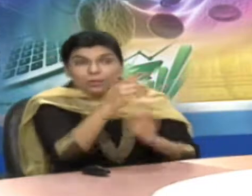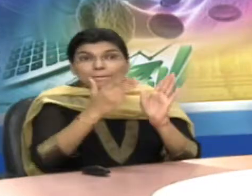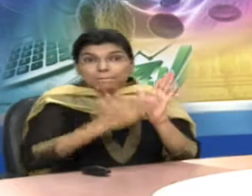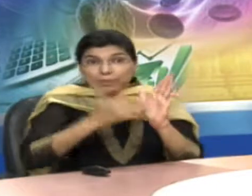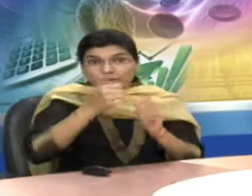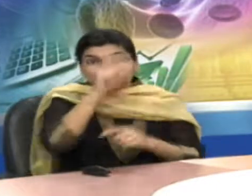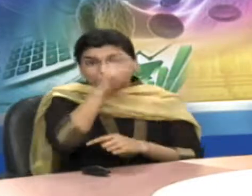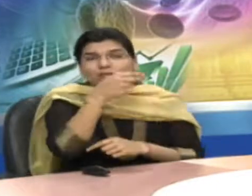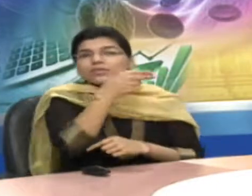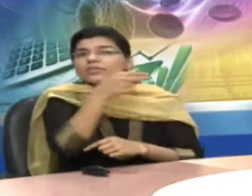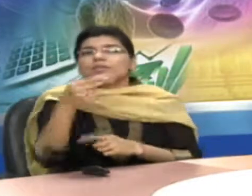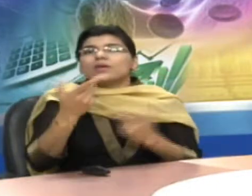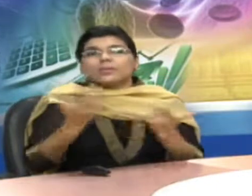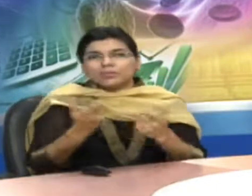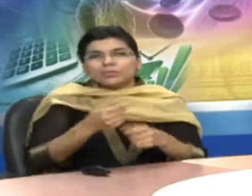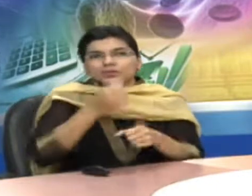his name is also